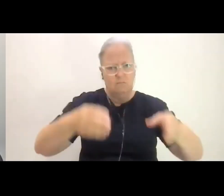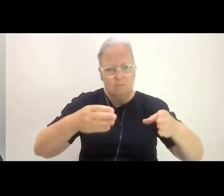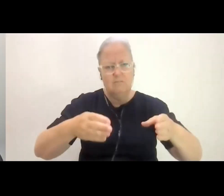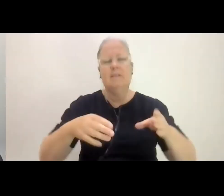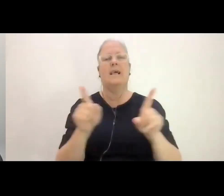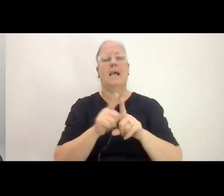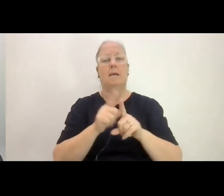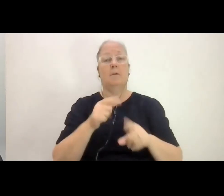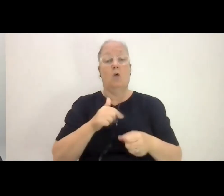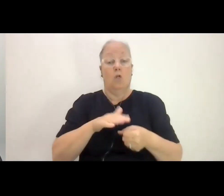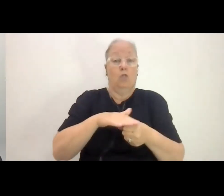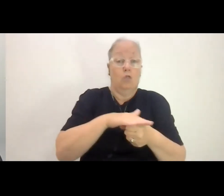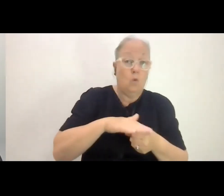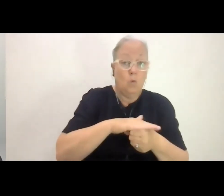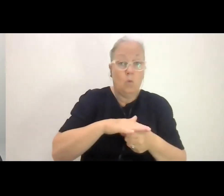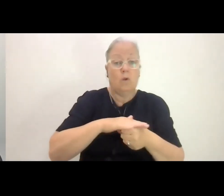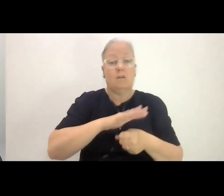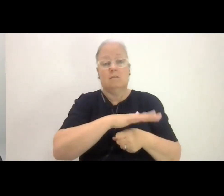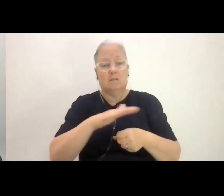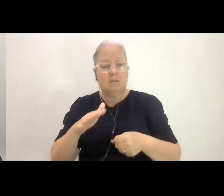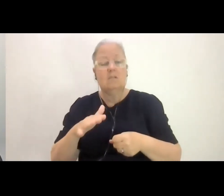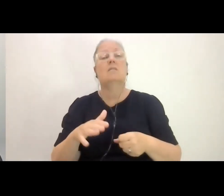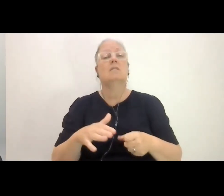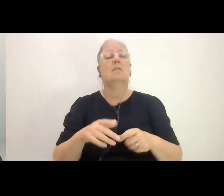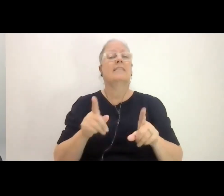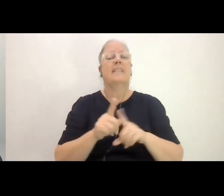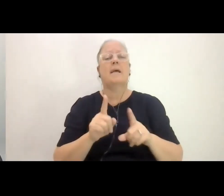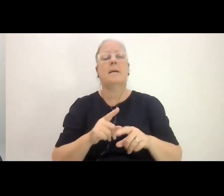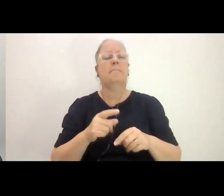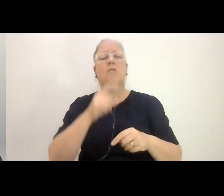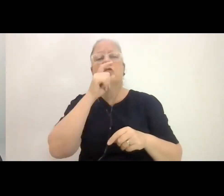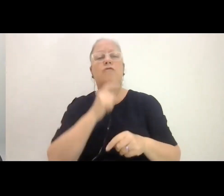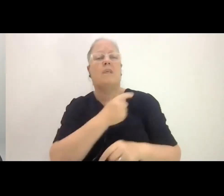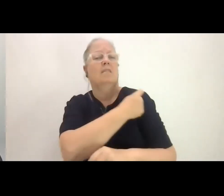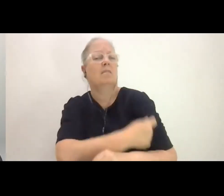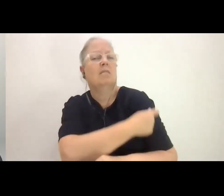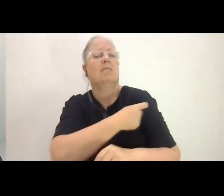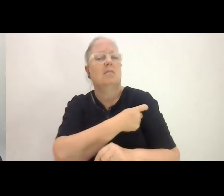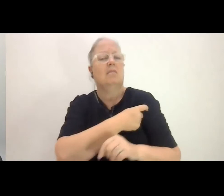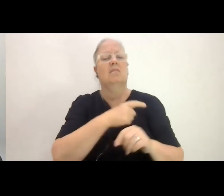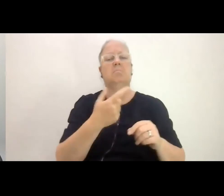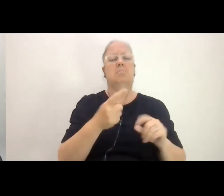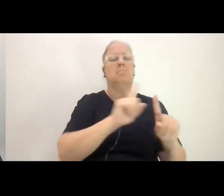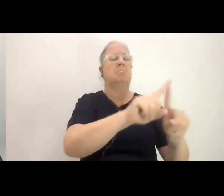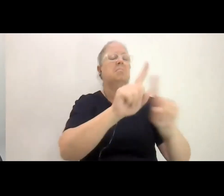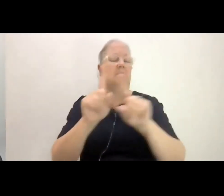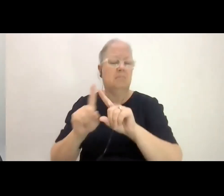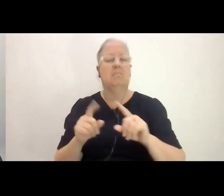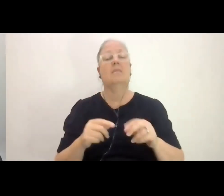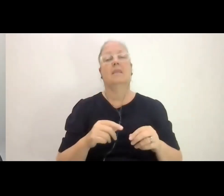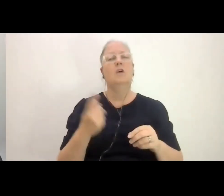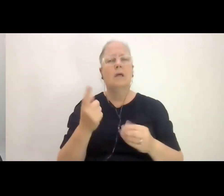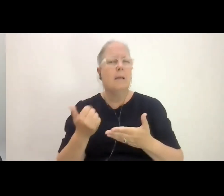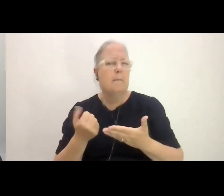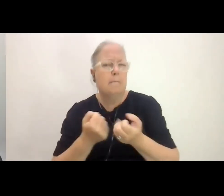through our national Red Cross and Red Crescent societies, I think we kind of witnessed the same thing, and I can echo